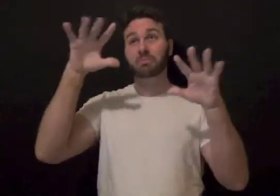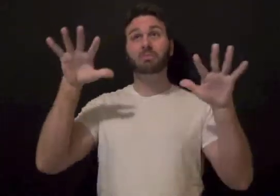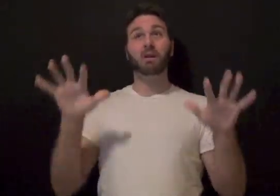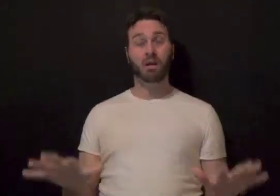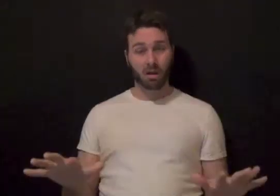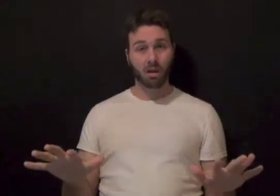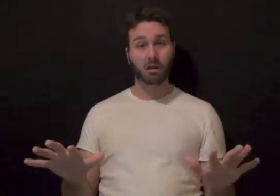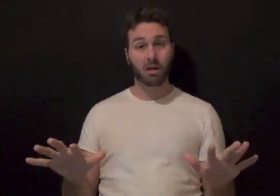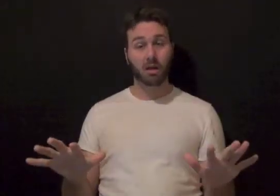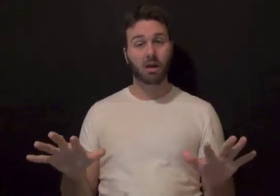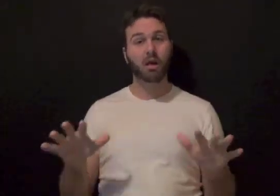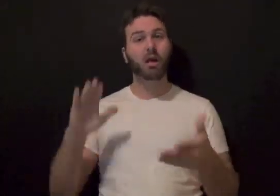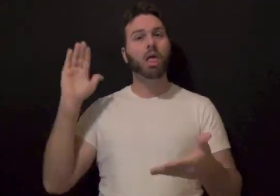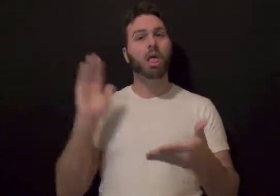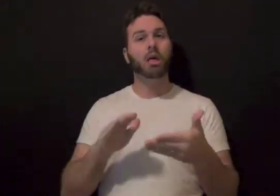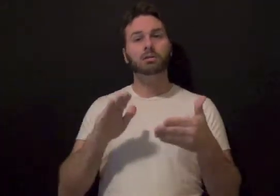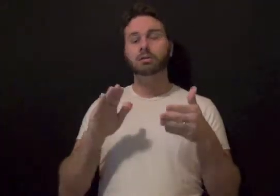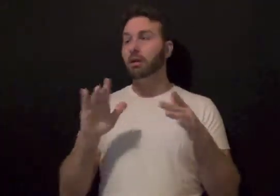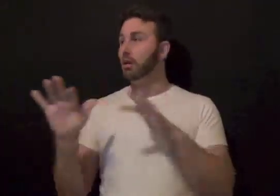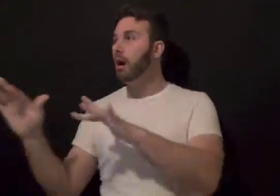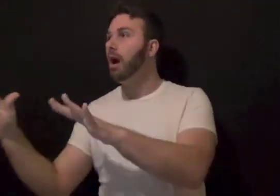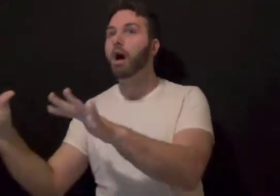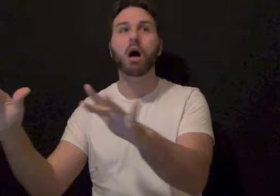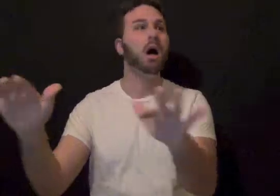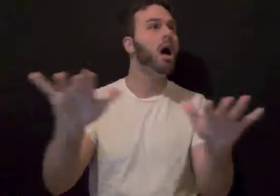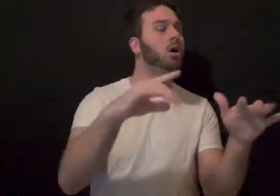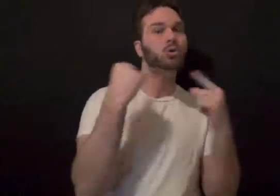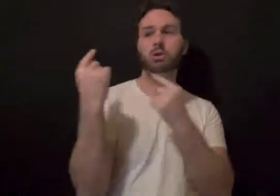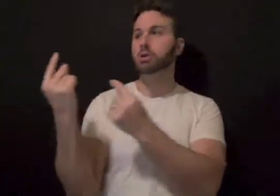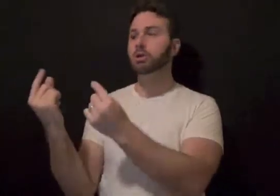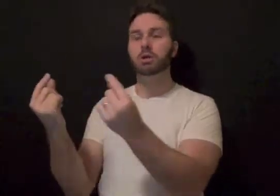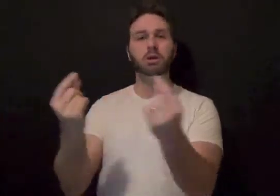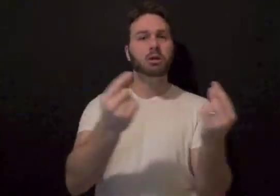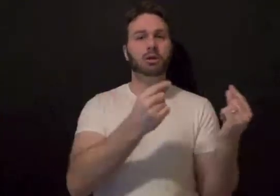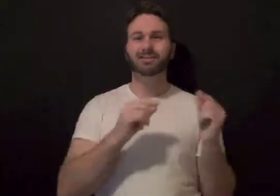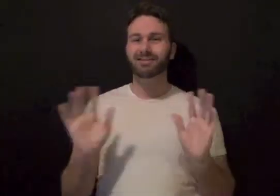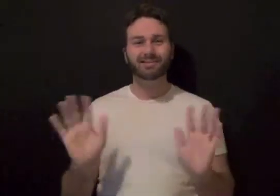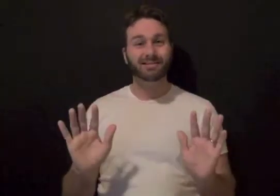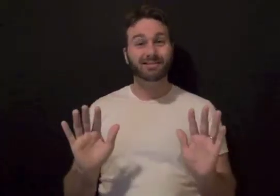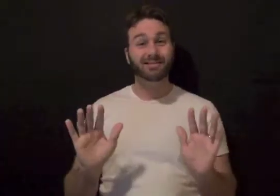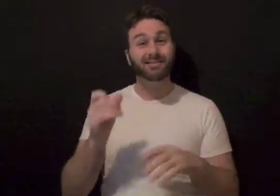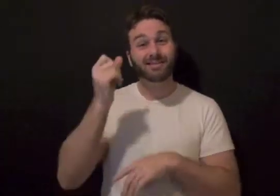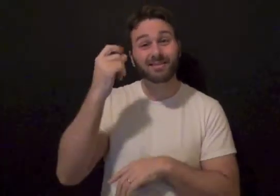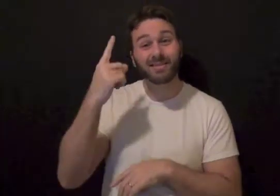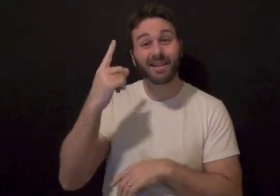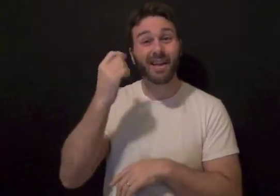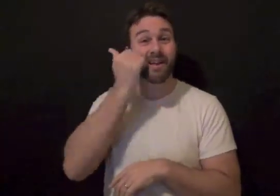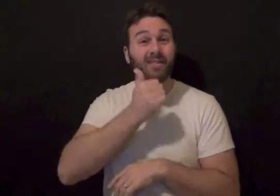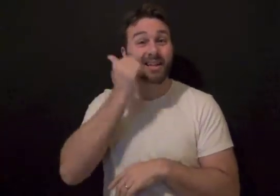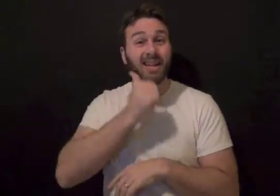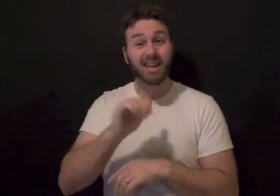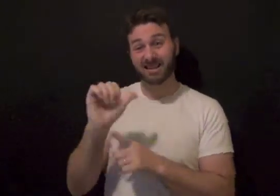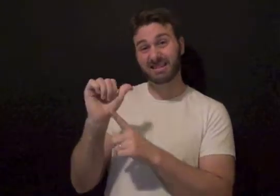the beauty of it is that even though it kind of need only take about 10 minutes a day, it impacts our entire